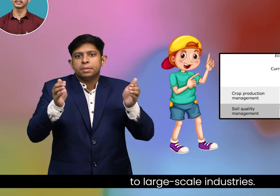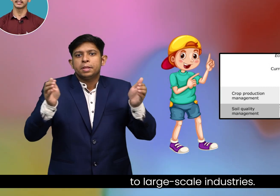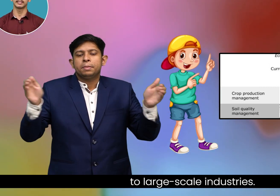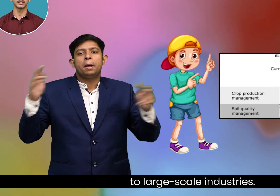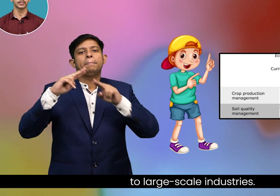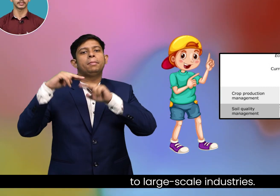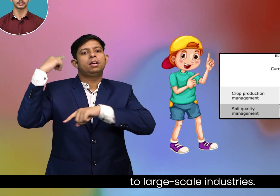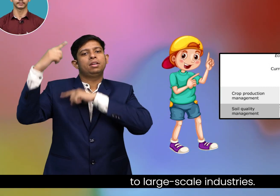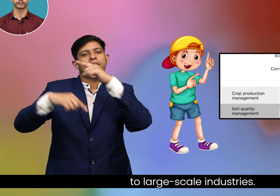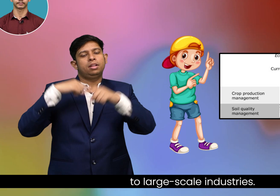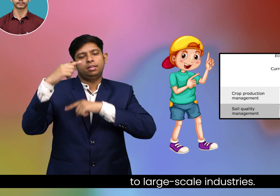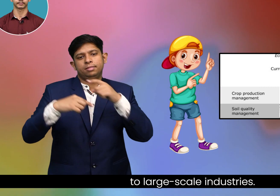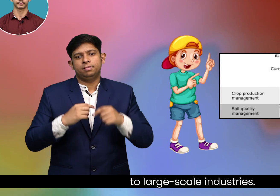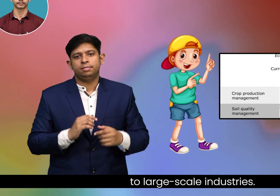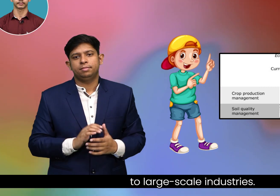to large scale industries.